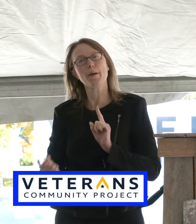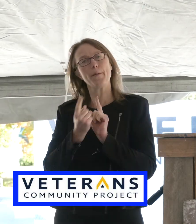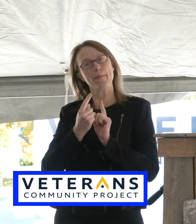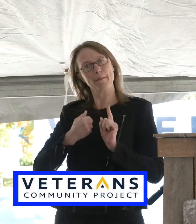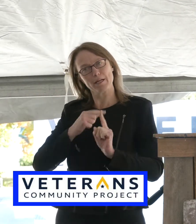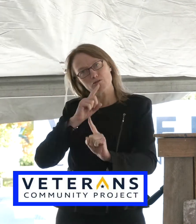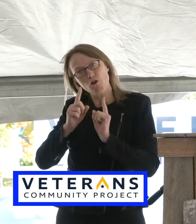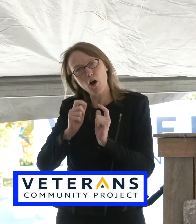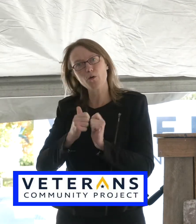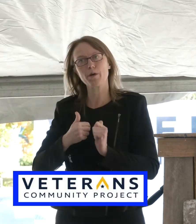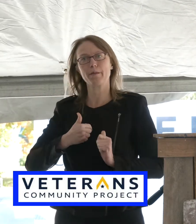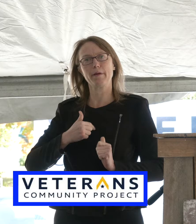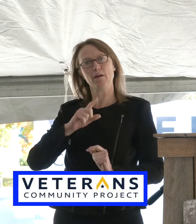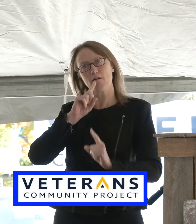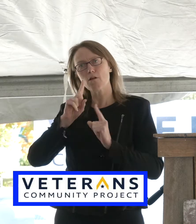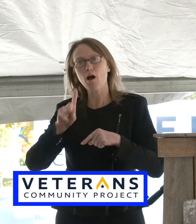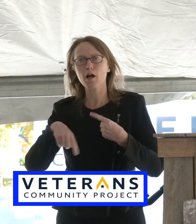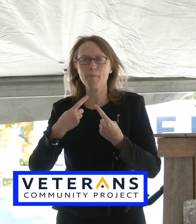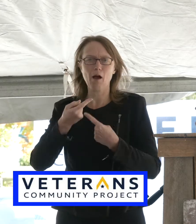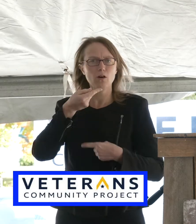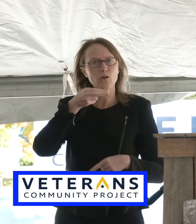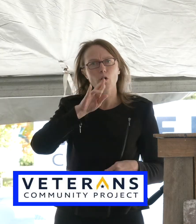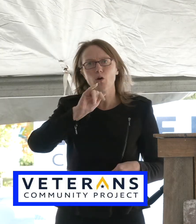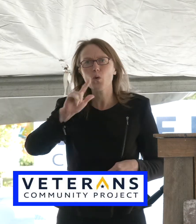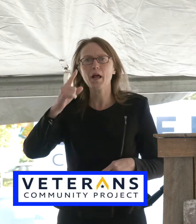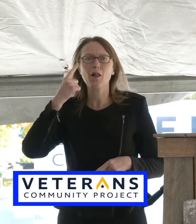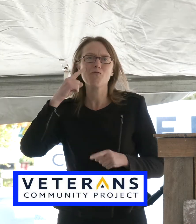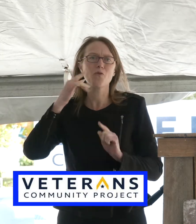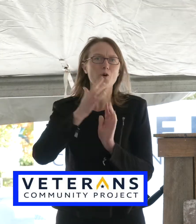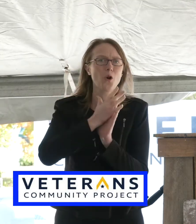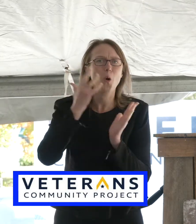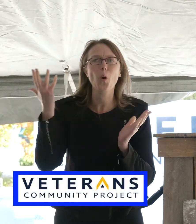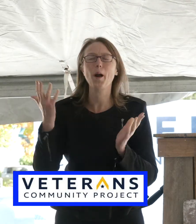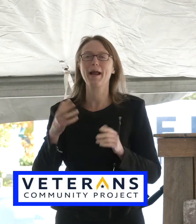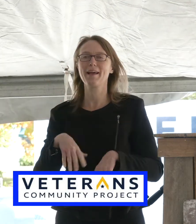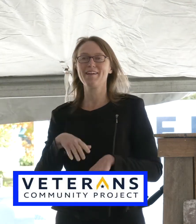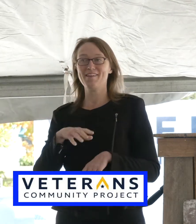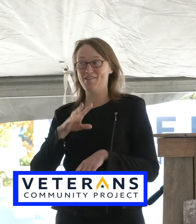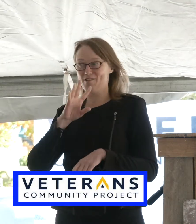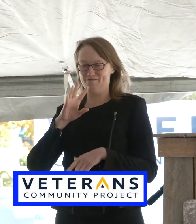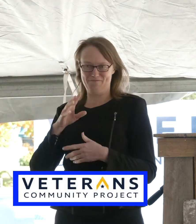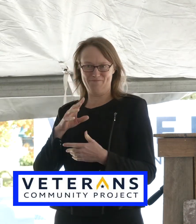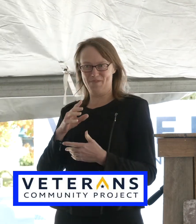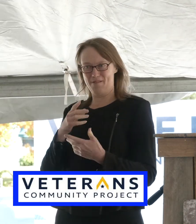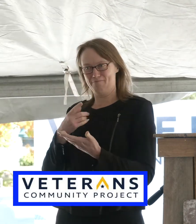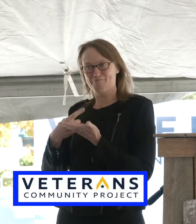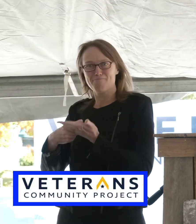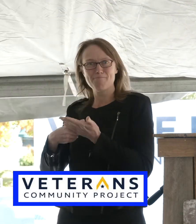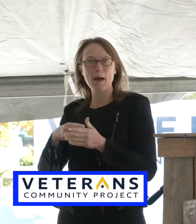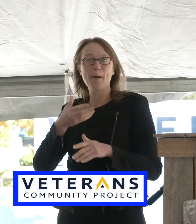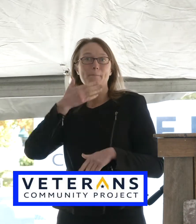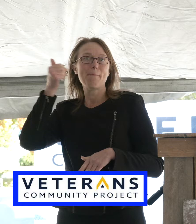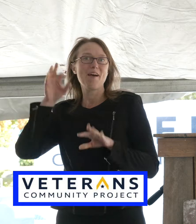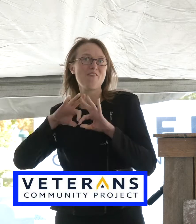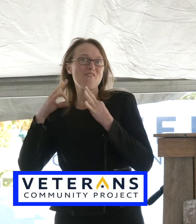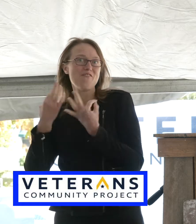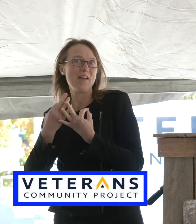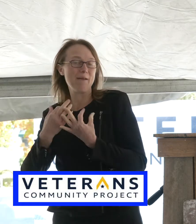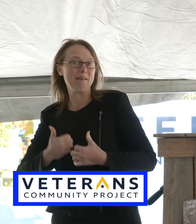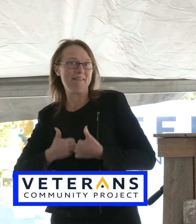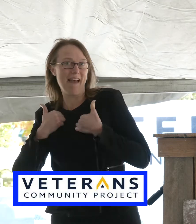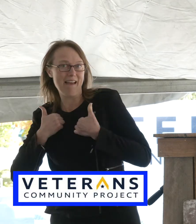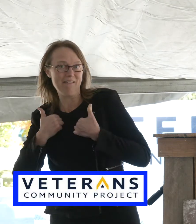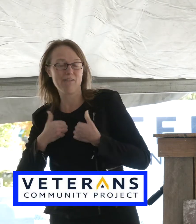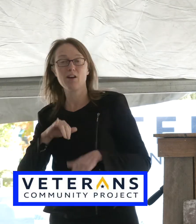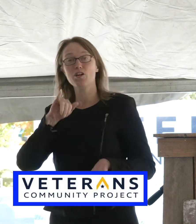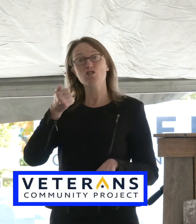part of Better Family Life. And when Jason came in to talk to me, and I said, this is where you need to look,